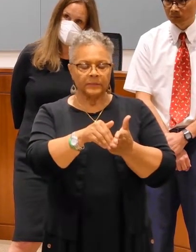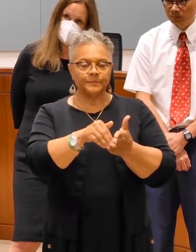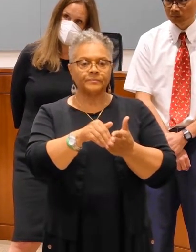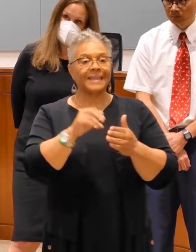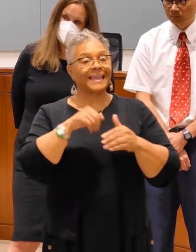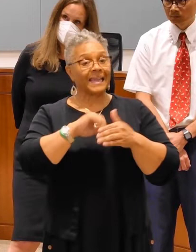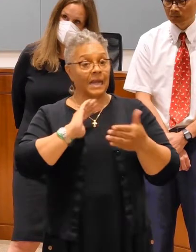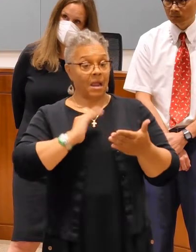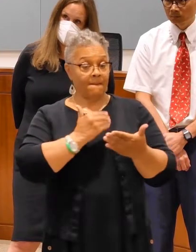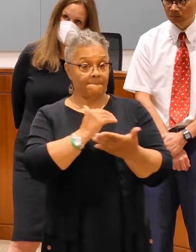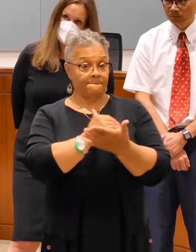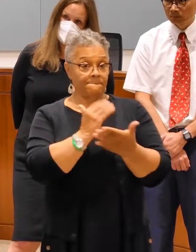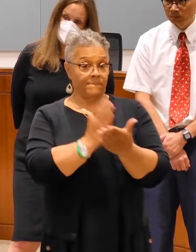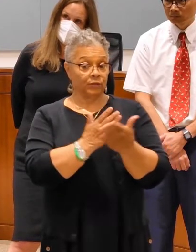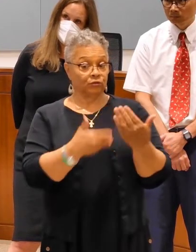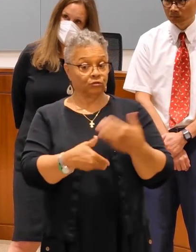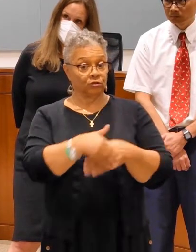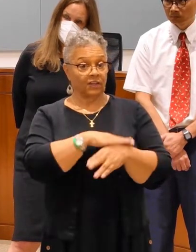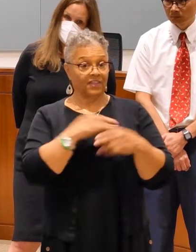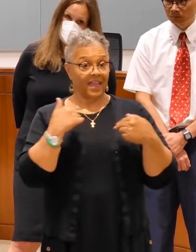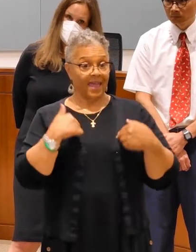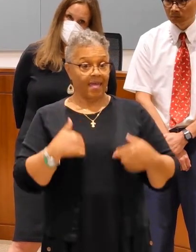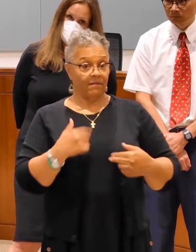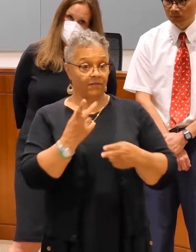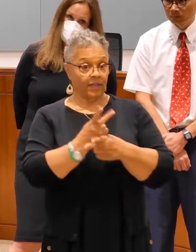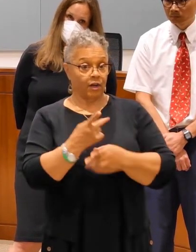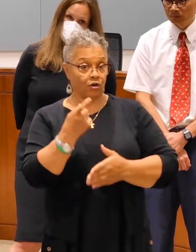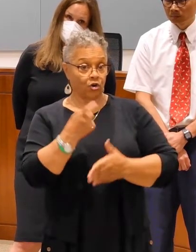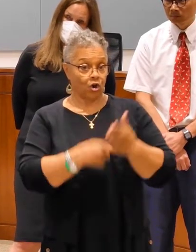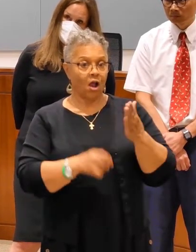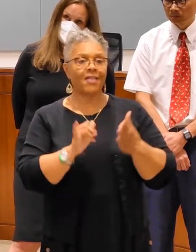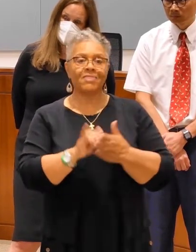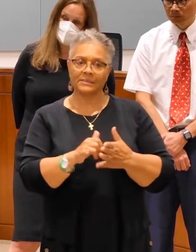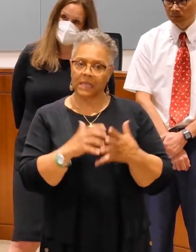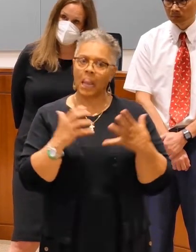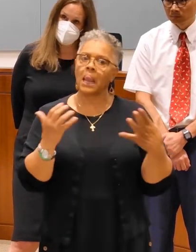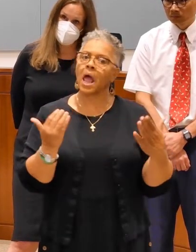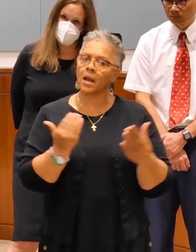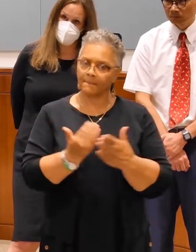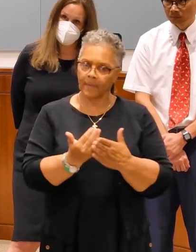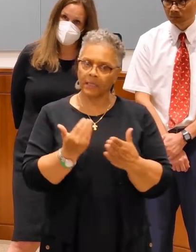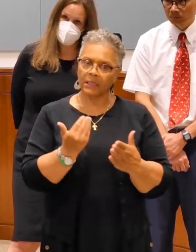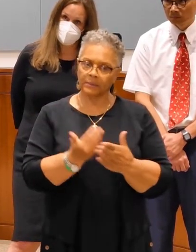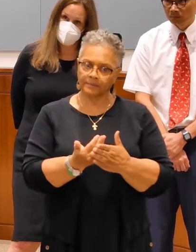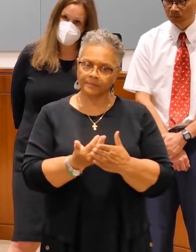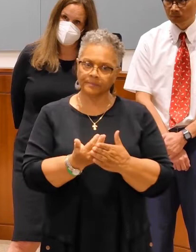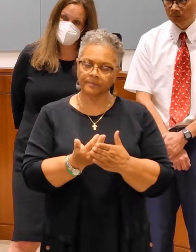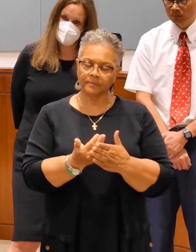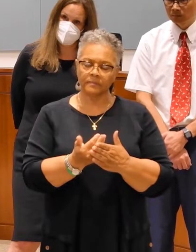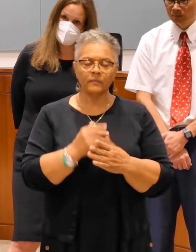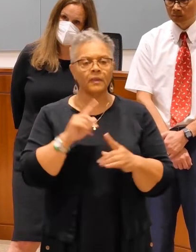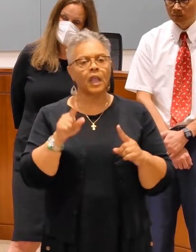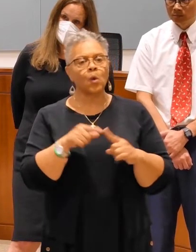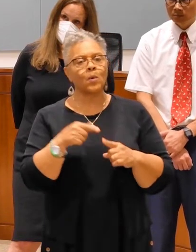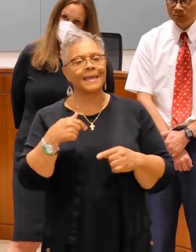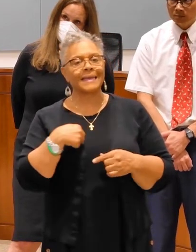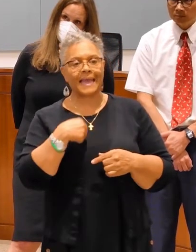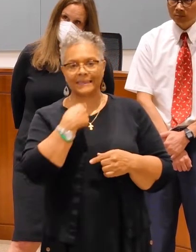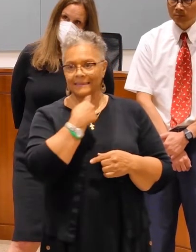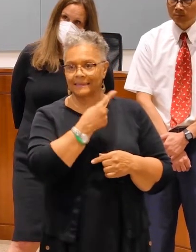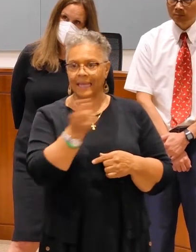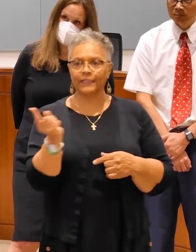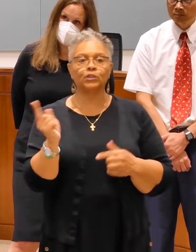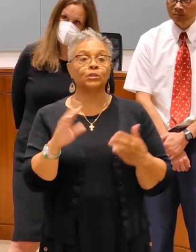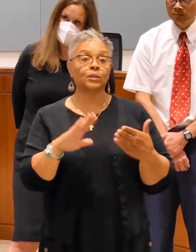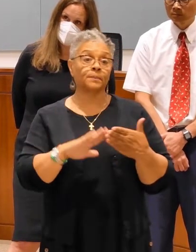our budget to cover the healthcare costs, that's a lot of money. And when I say to the